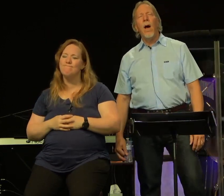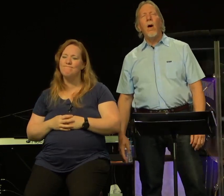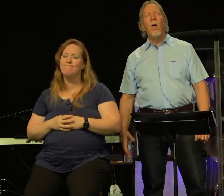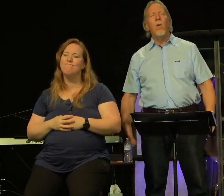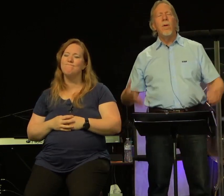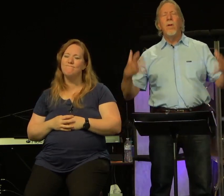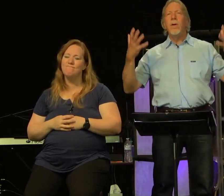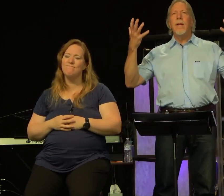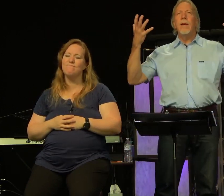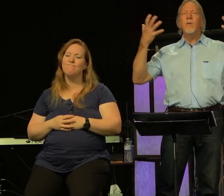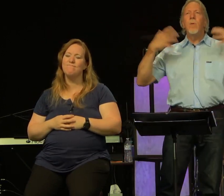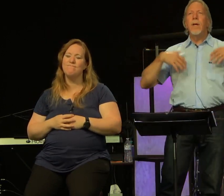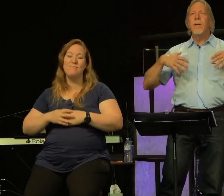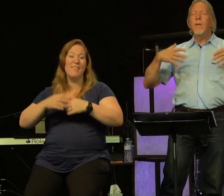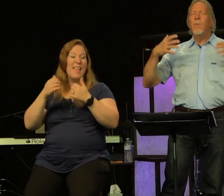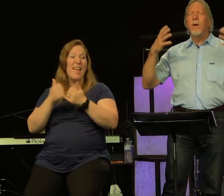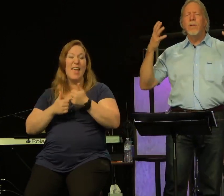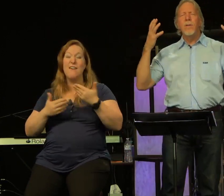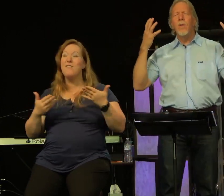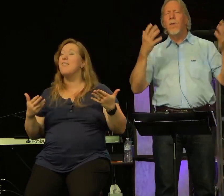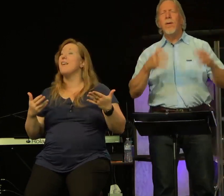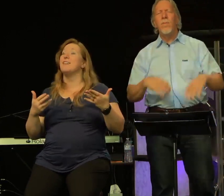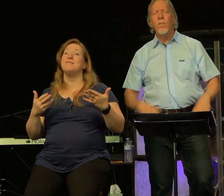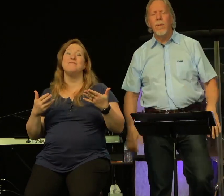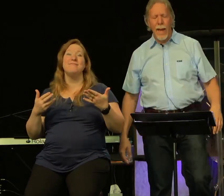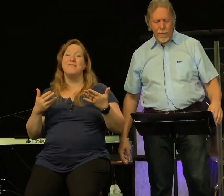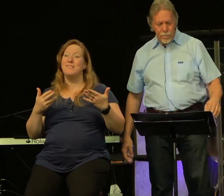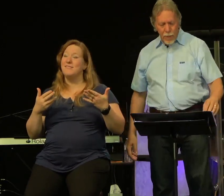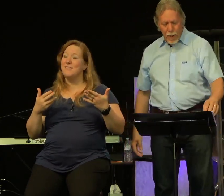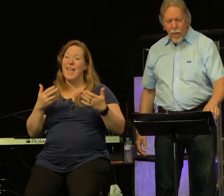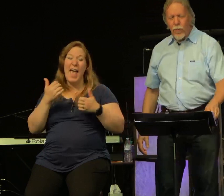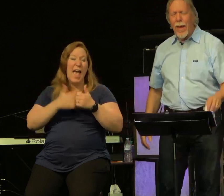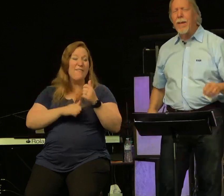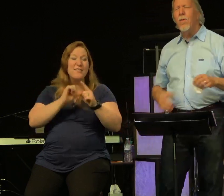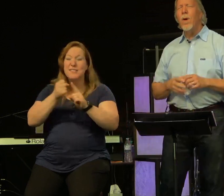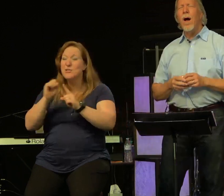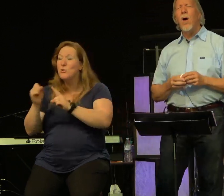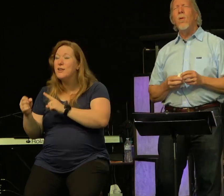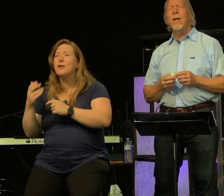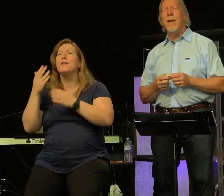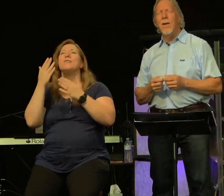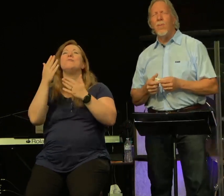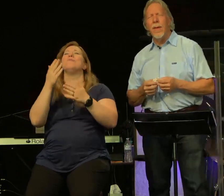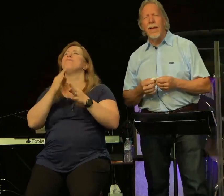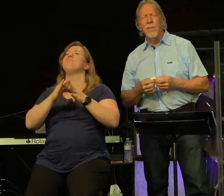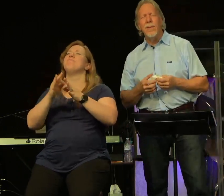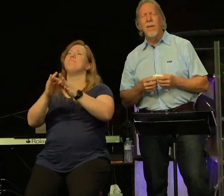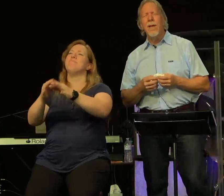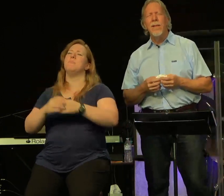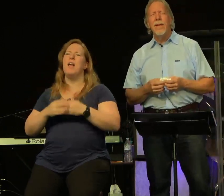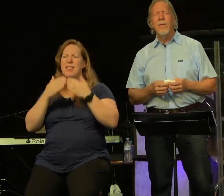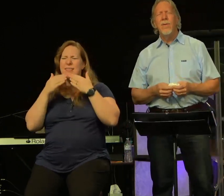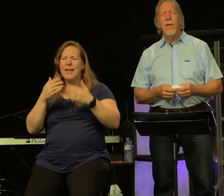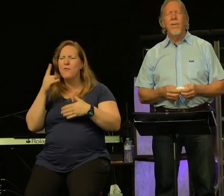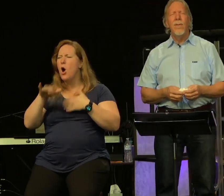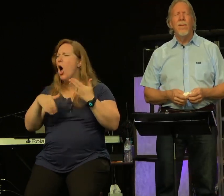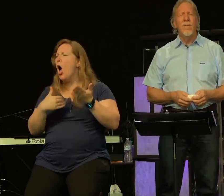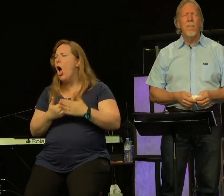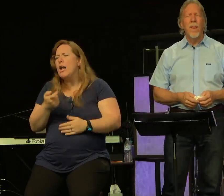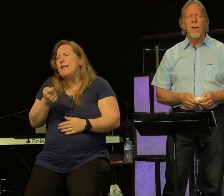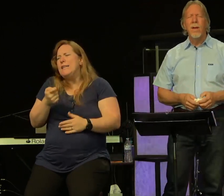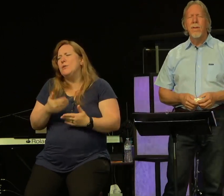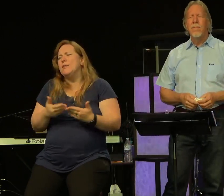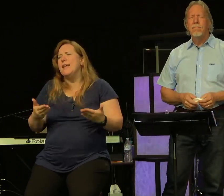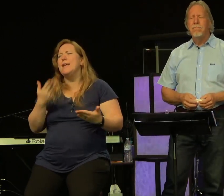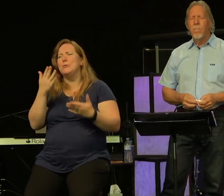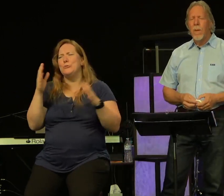in all your dealings with us, and we are so grateful for that. Thank you for all the little things that you do.